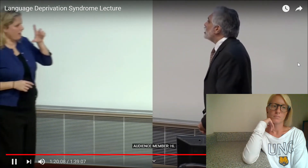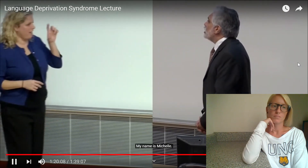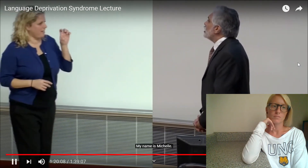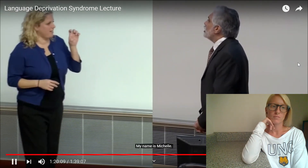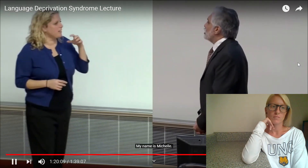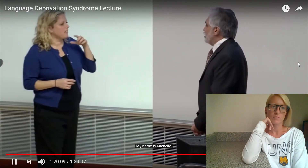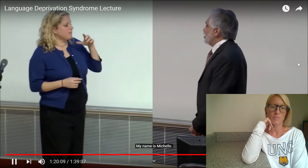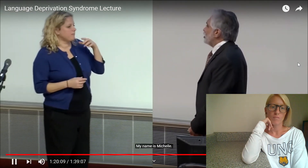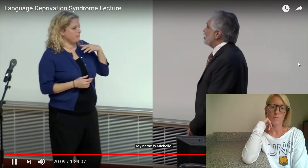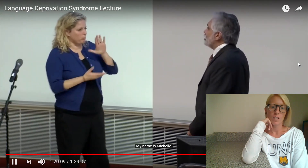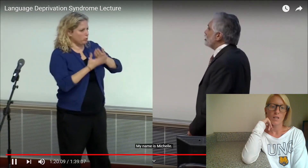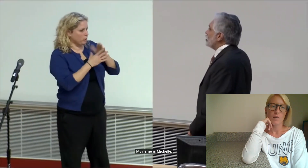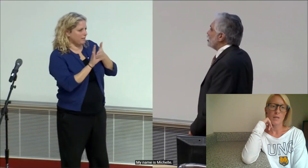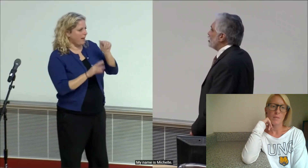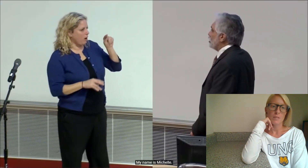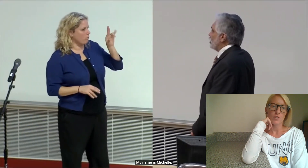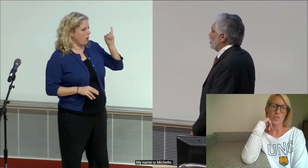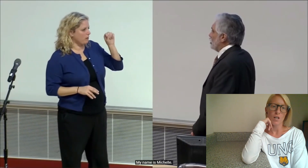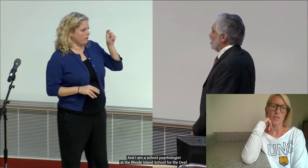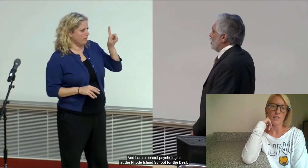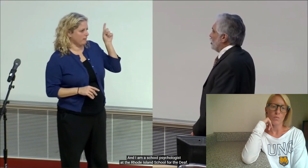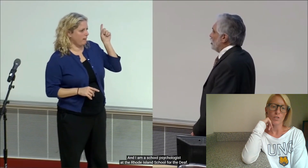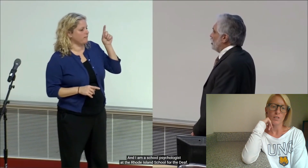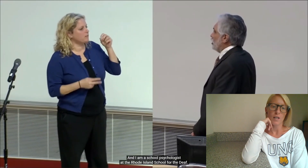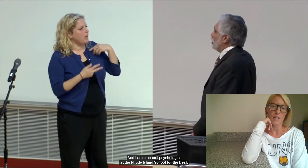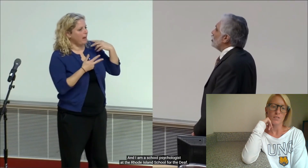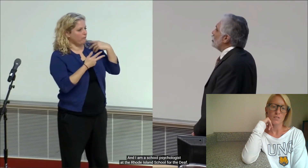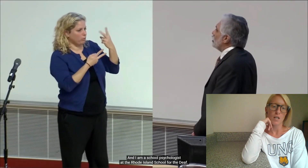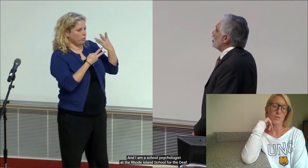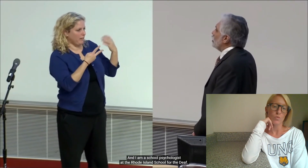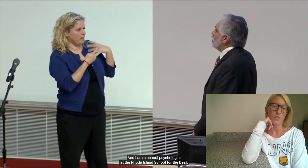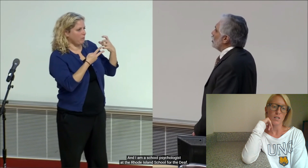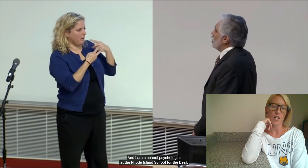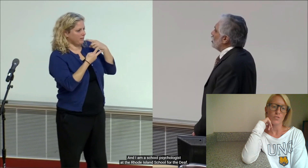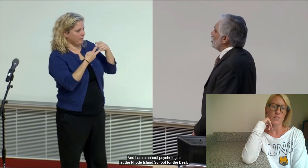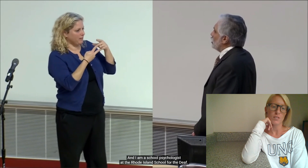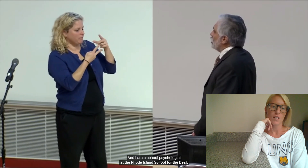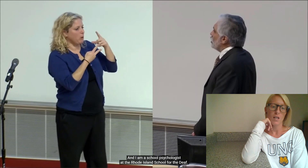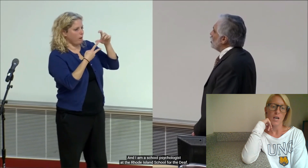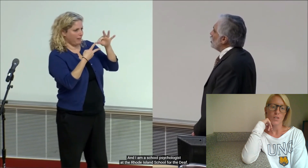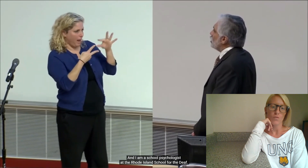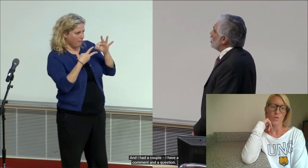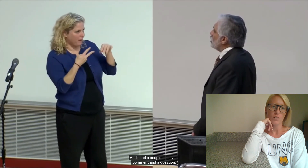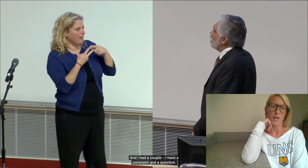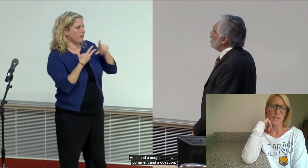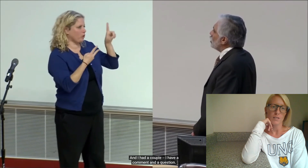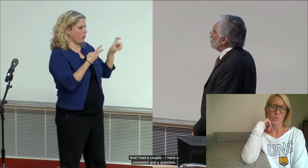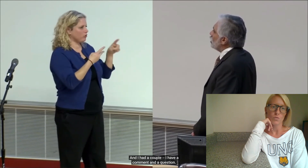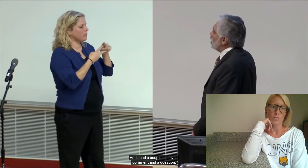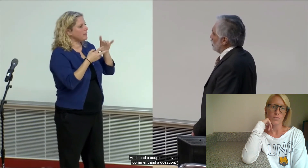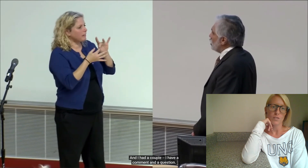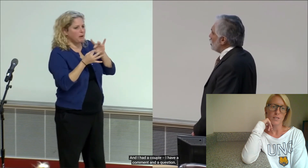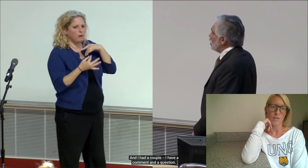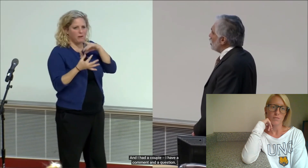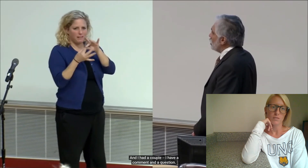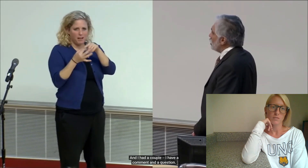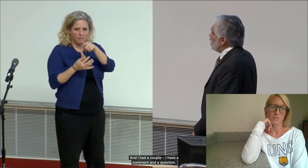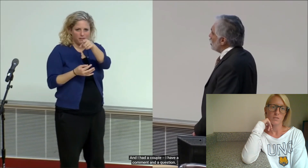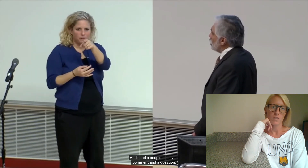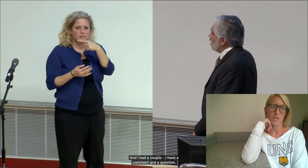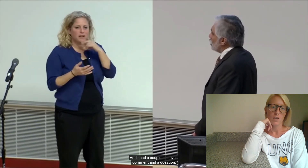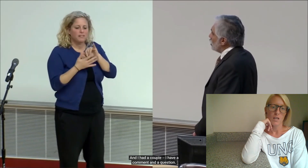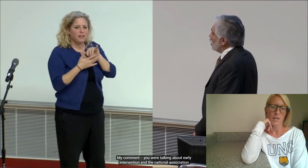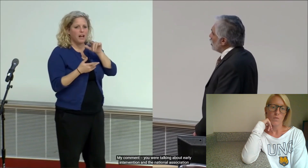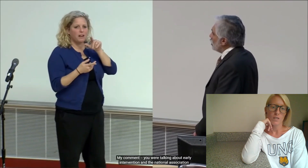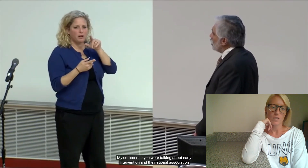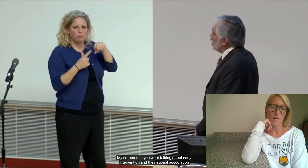Hi, my name is Michelle, My name is Michelle, and I'm a school psychologist at the Rhode Island School for the Deaf. And I have a comment and a